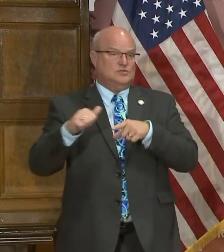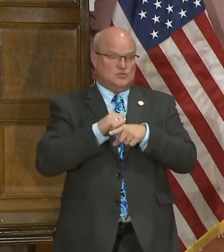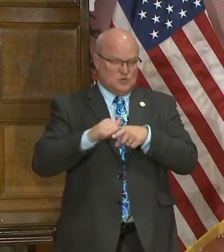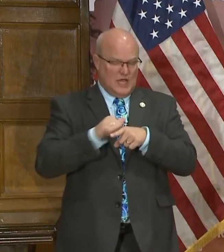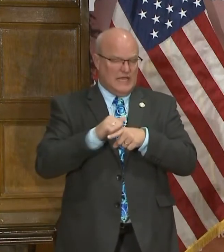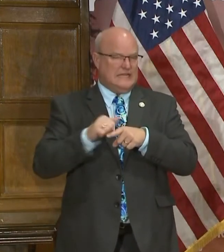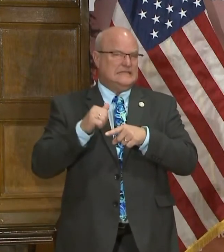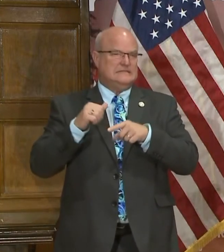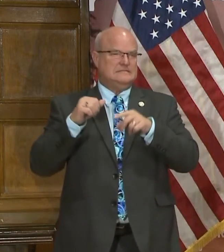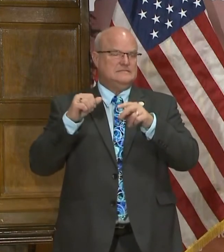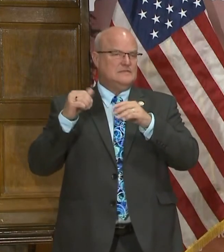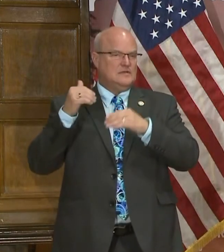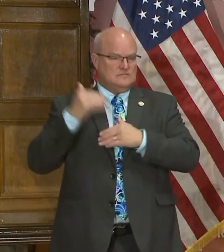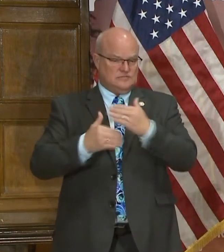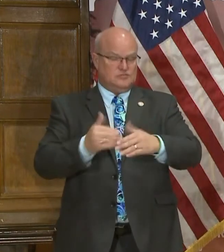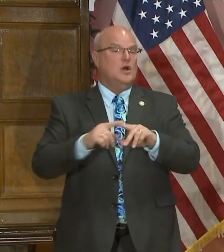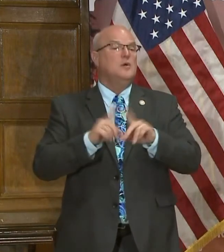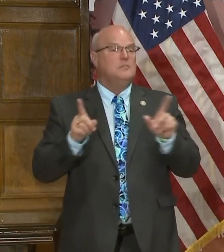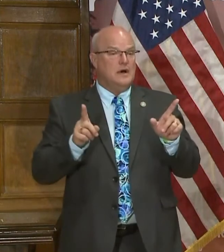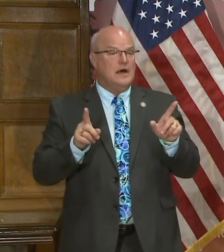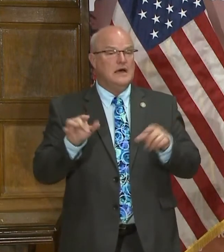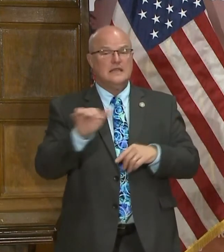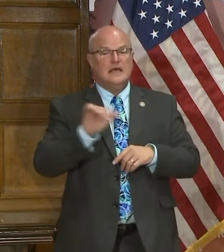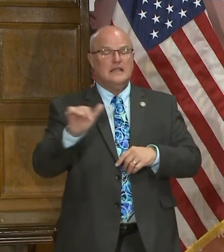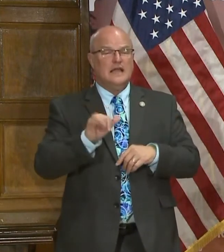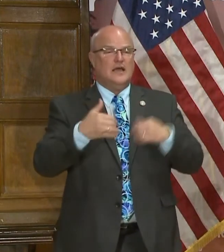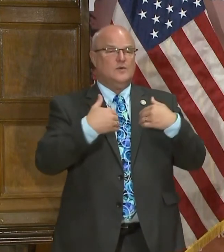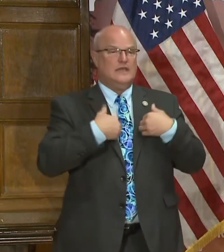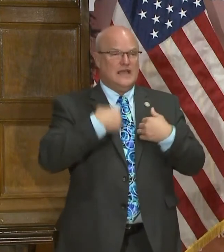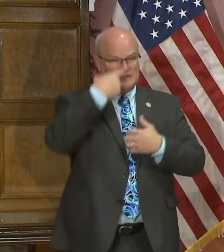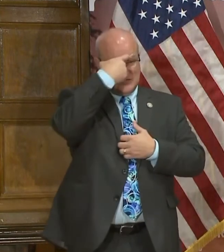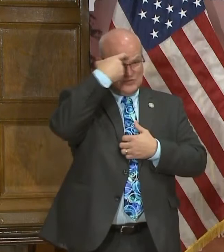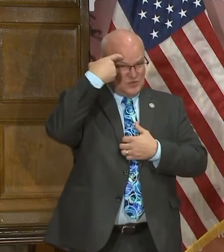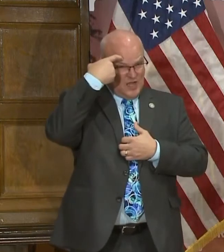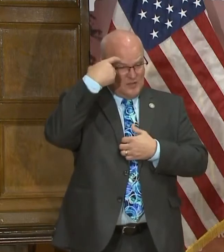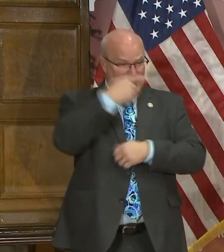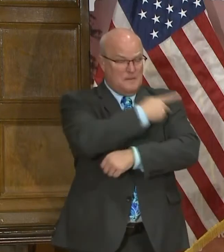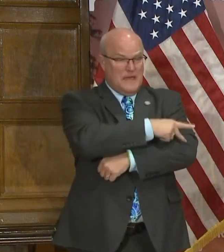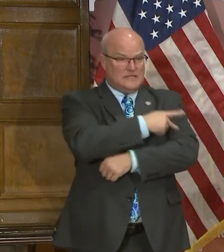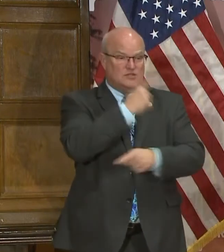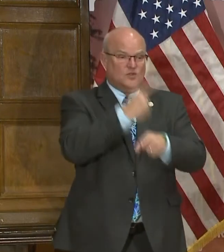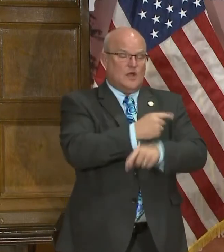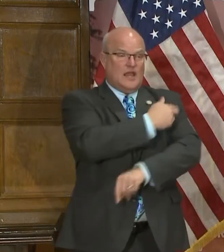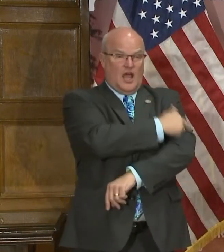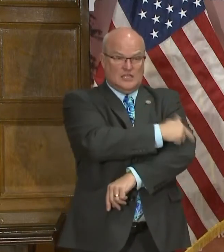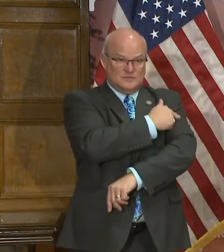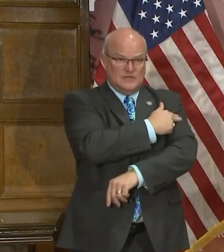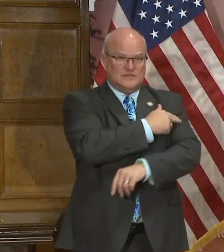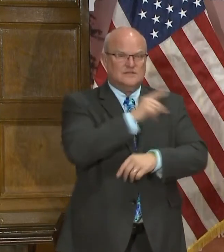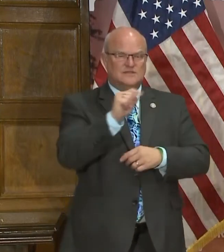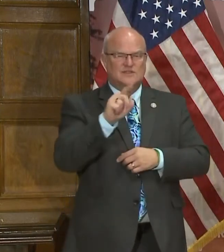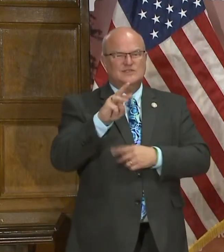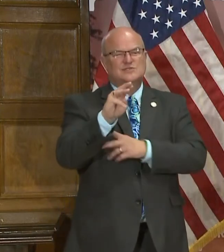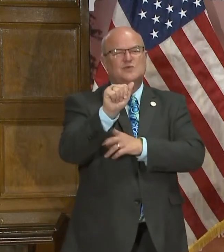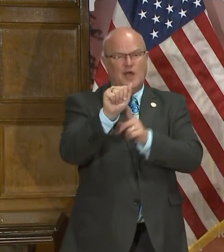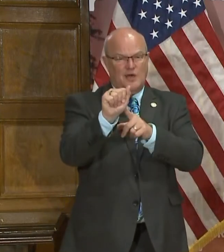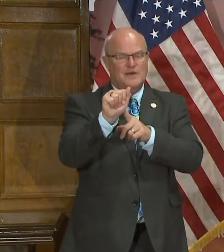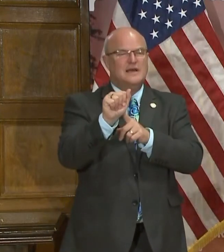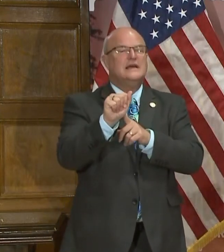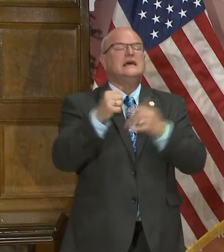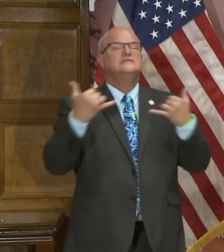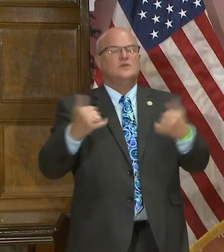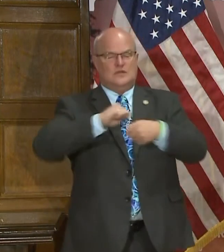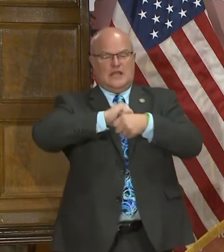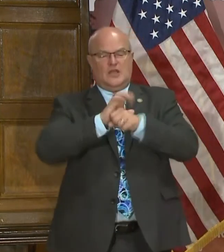the protocols. But yes, just like we guide trauma patients to the right hospitals, we want to be able to guide